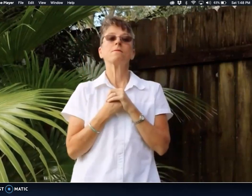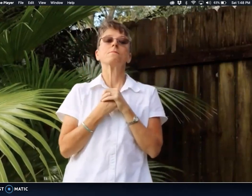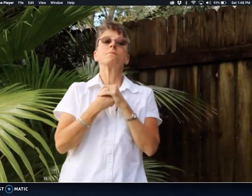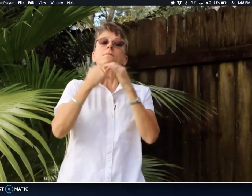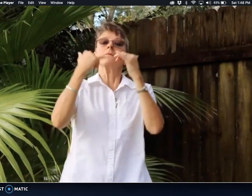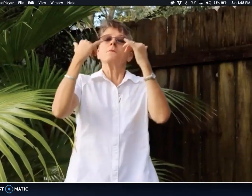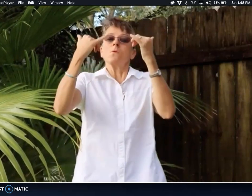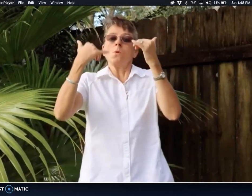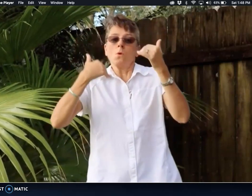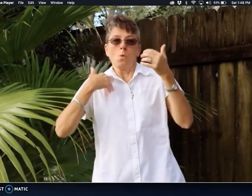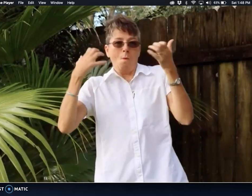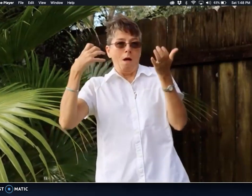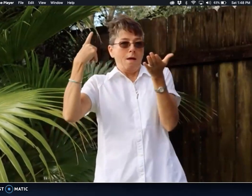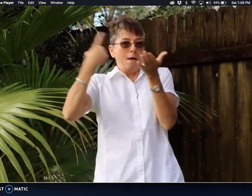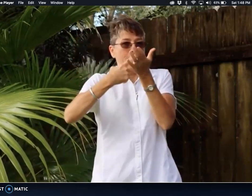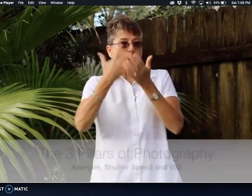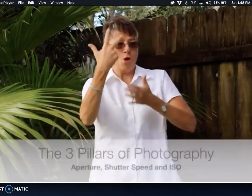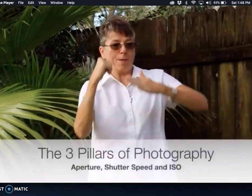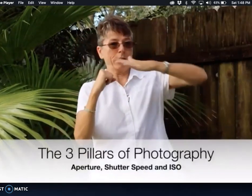That's the type of photography that I prefer to do.